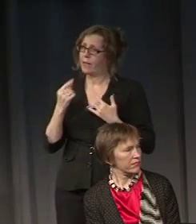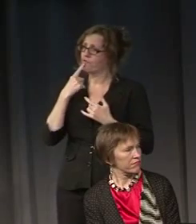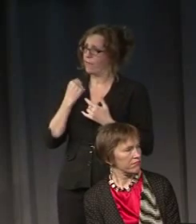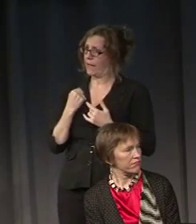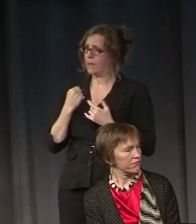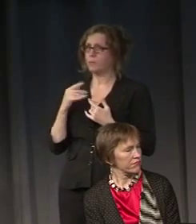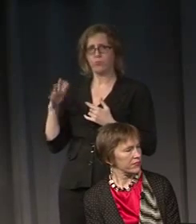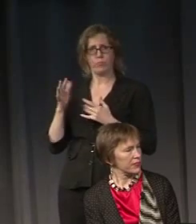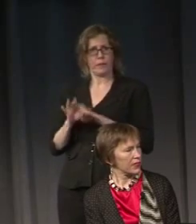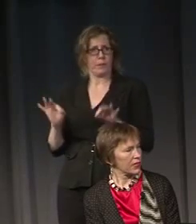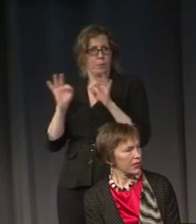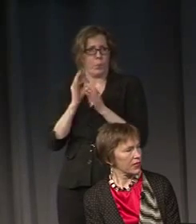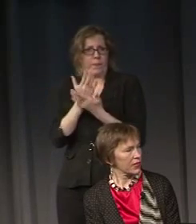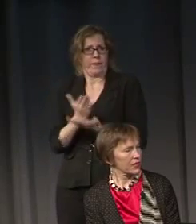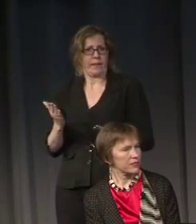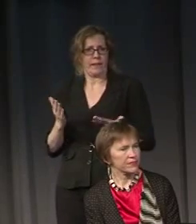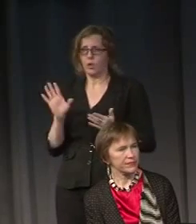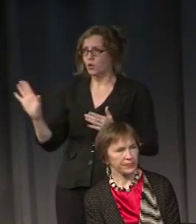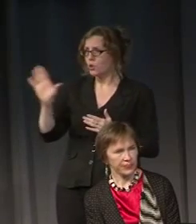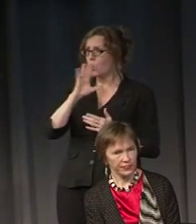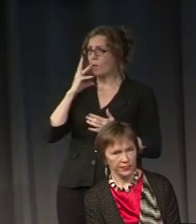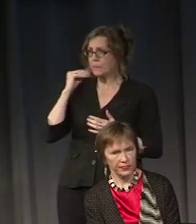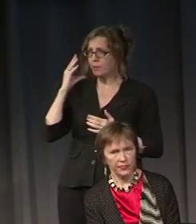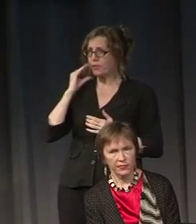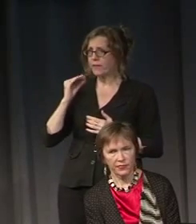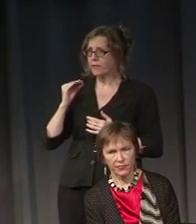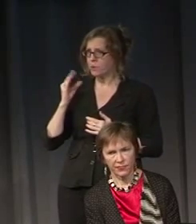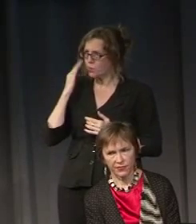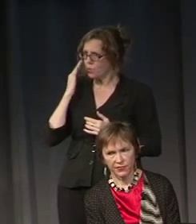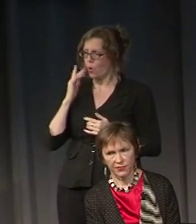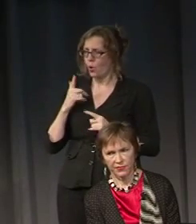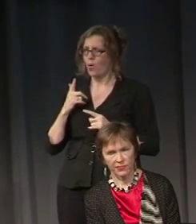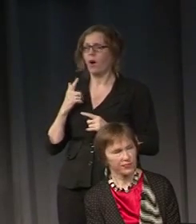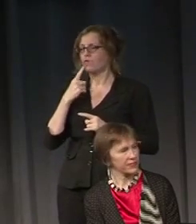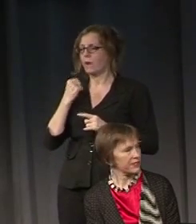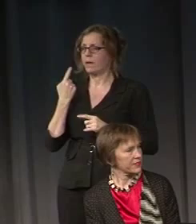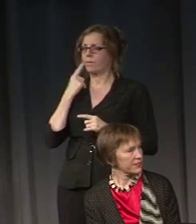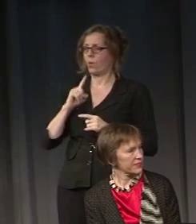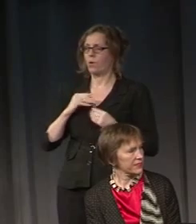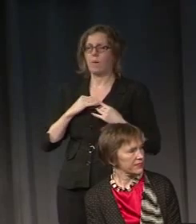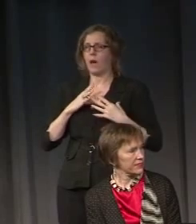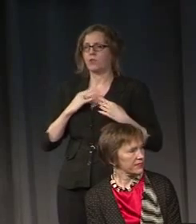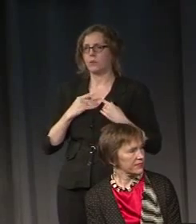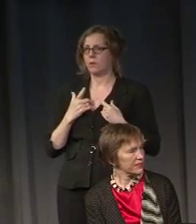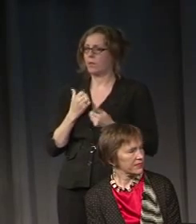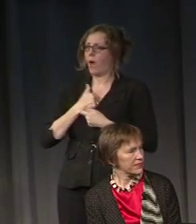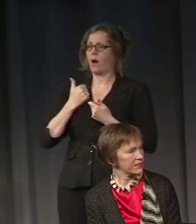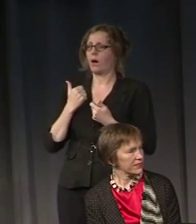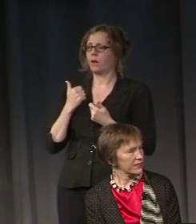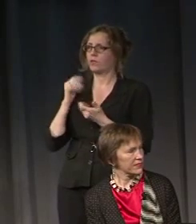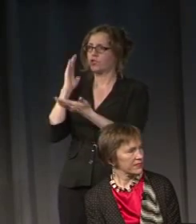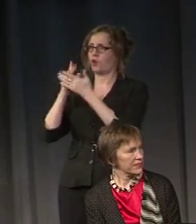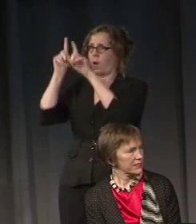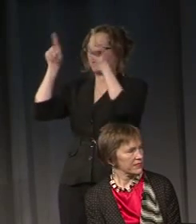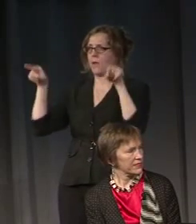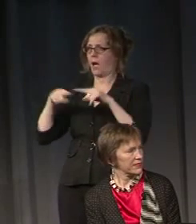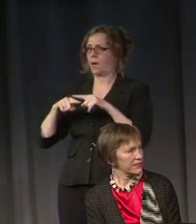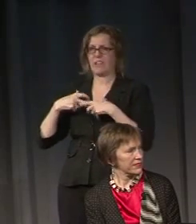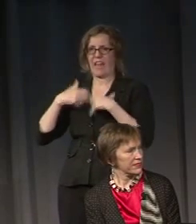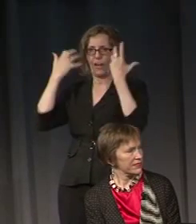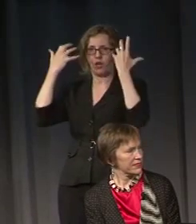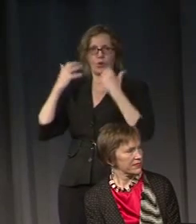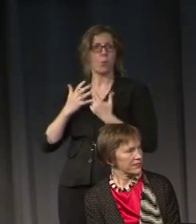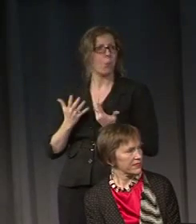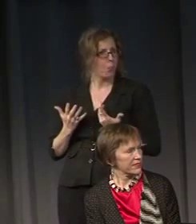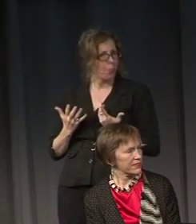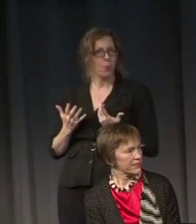evidence, from your experience, red is used for passion and love. It's also stop signs. It's also anger. So it's not